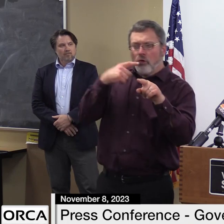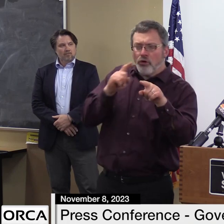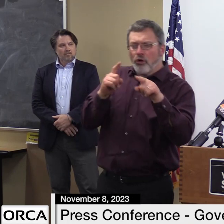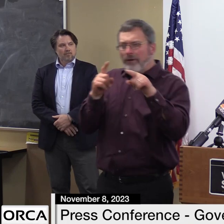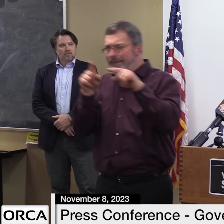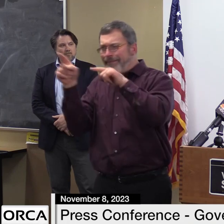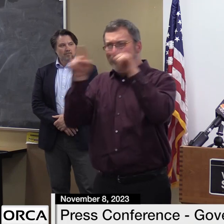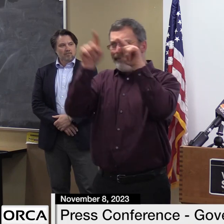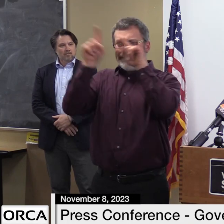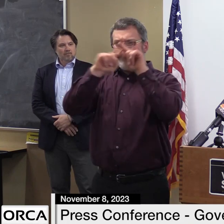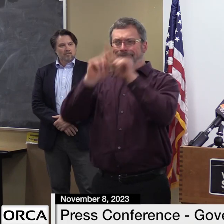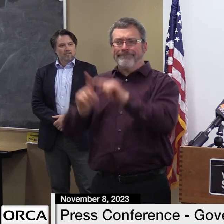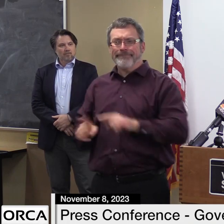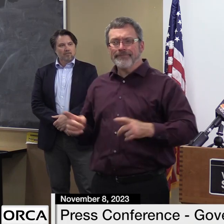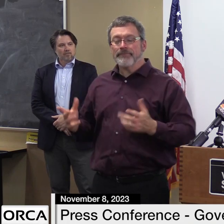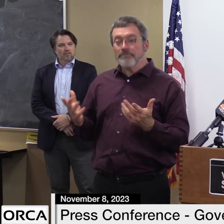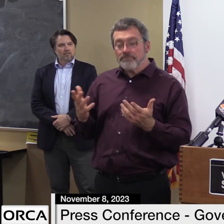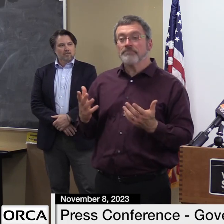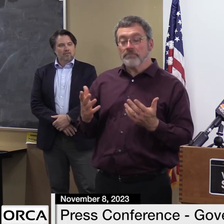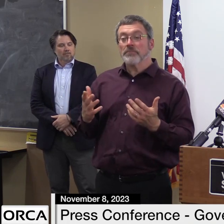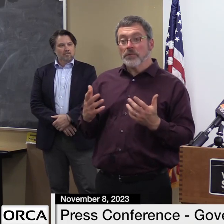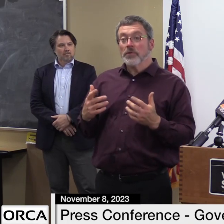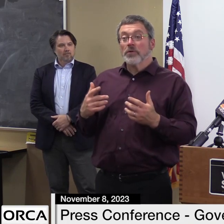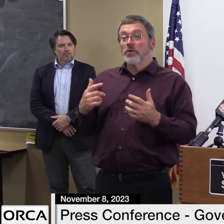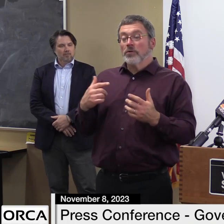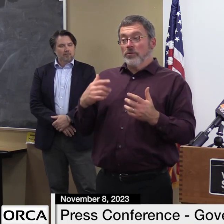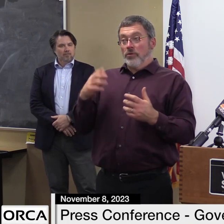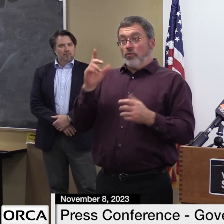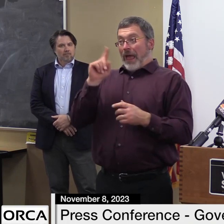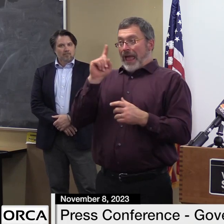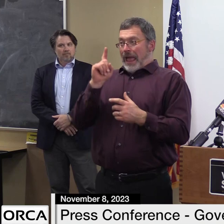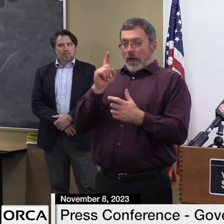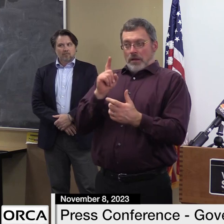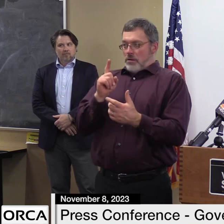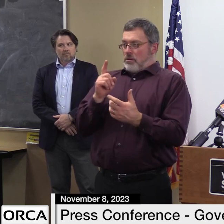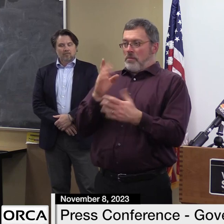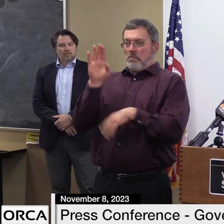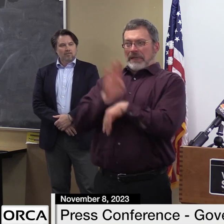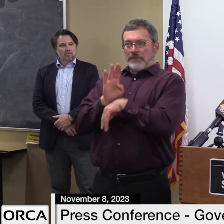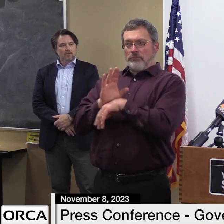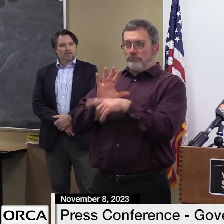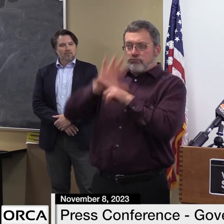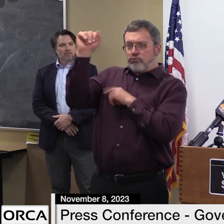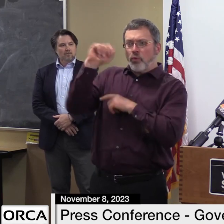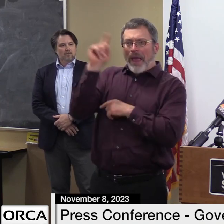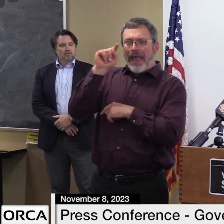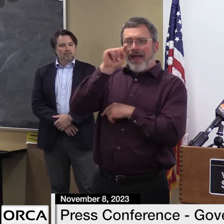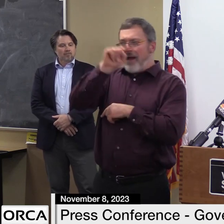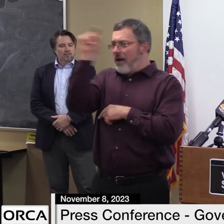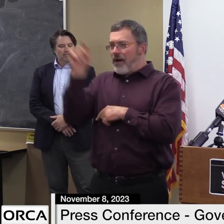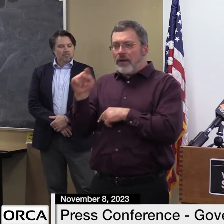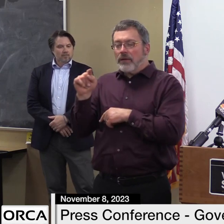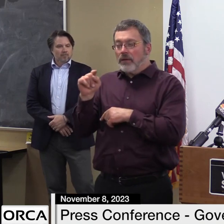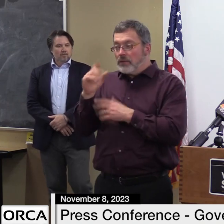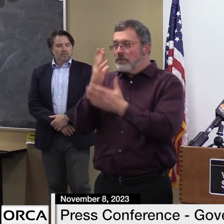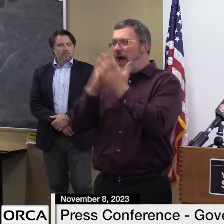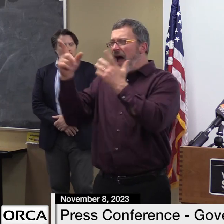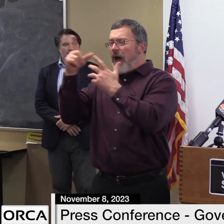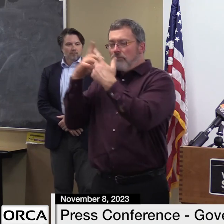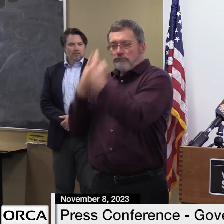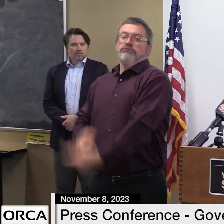We know that our economic centers vary greatly, and it can make it difficult for the communities that are struggling most.